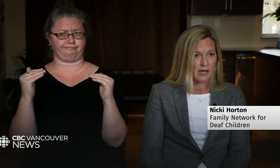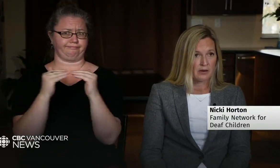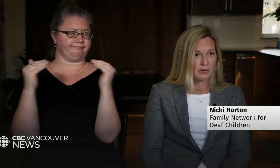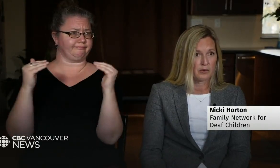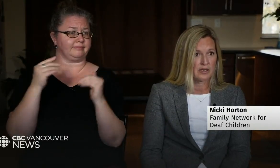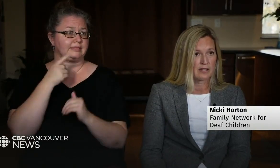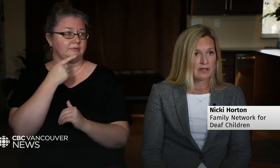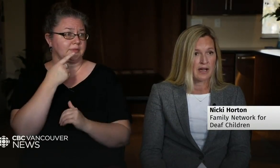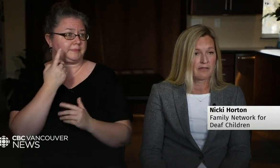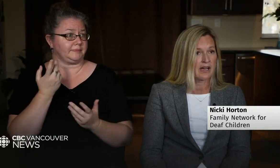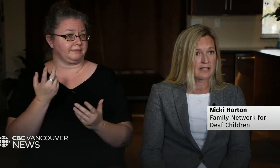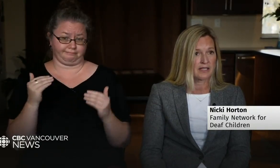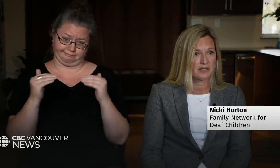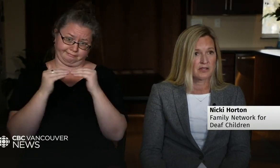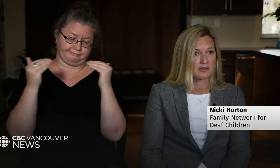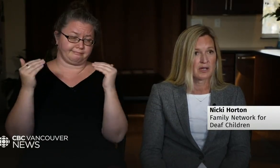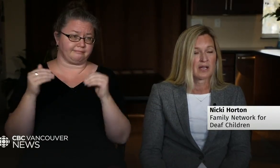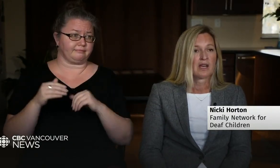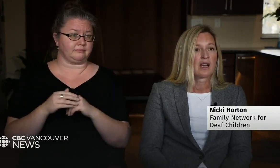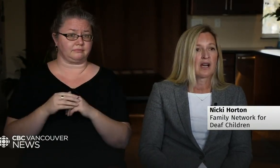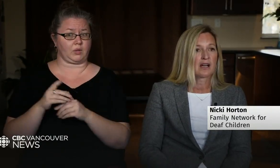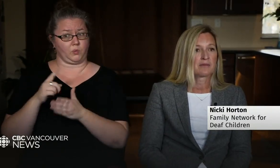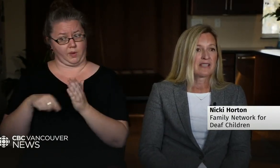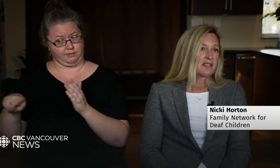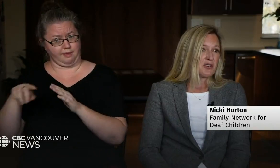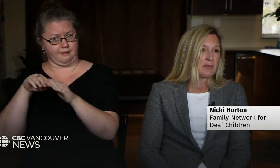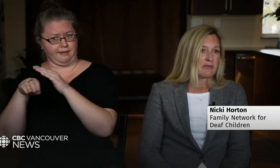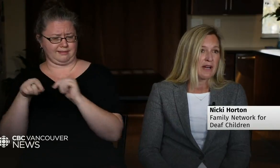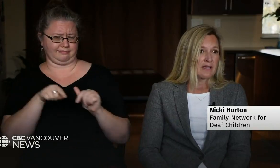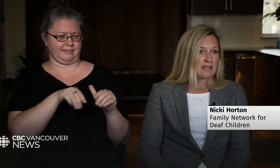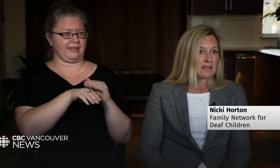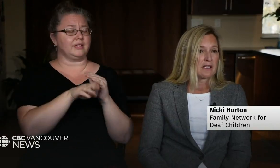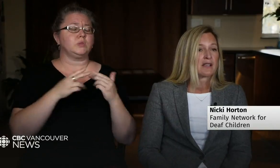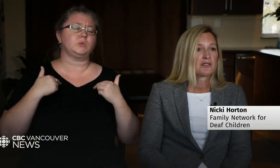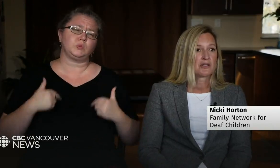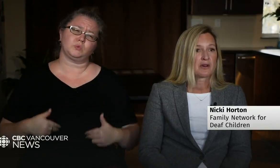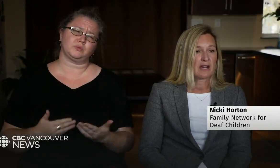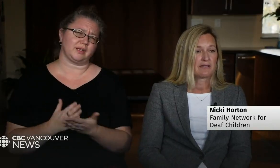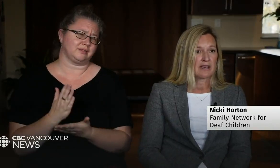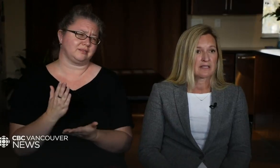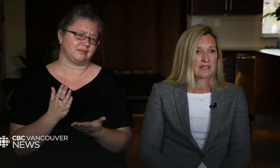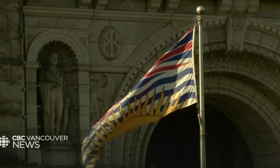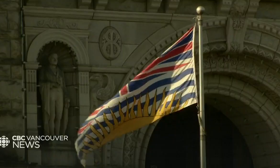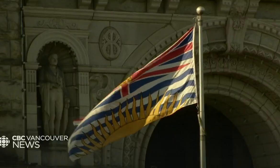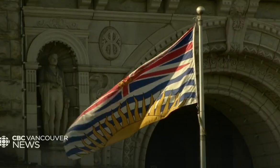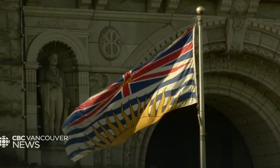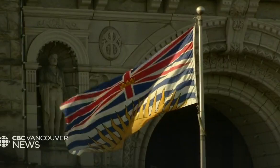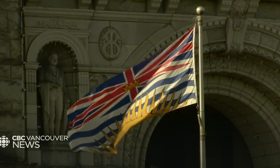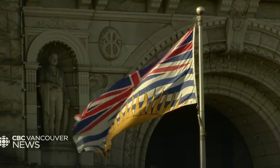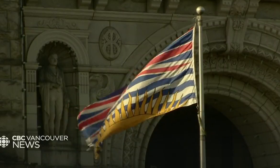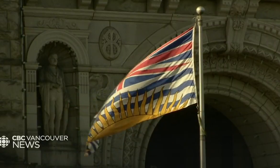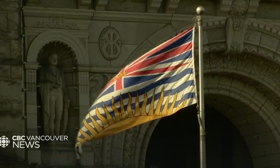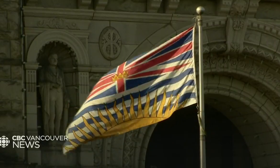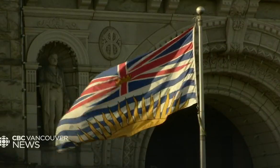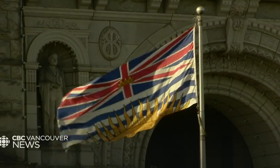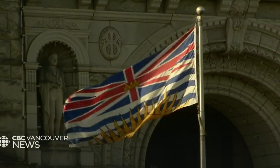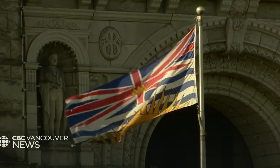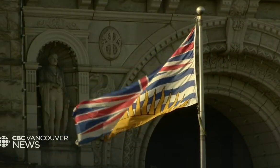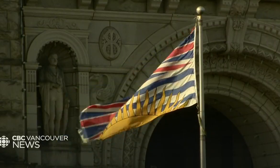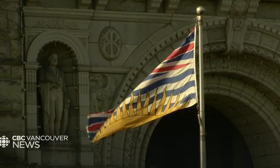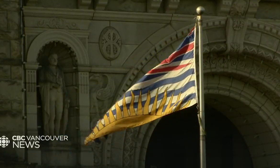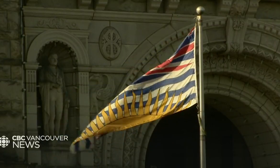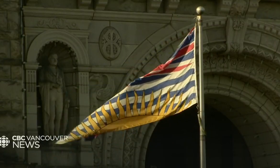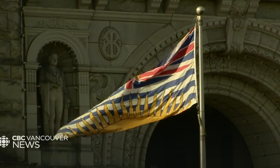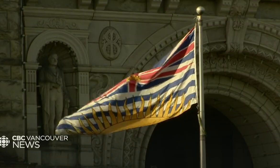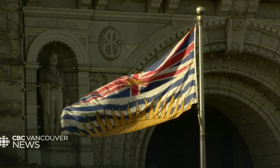would have access to it's a human right in a statement the province says it is